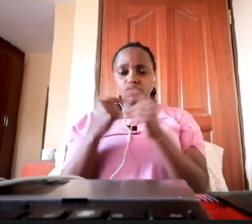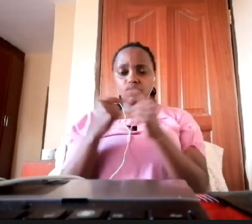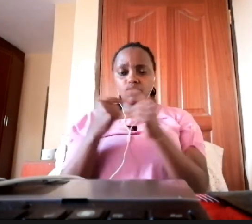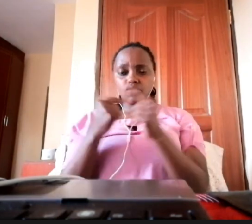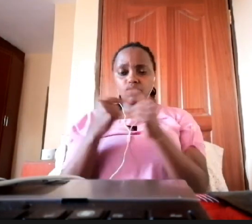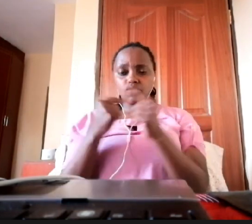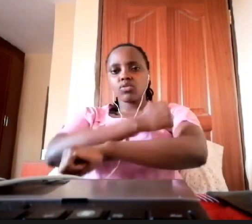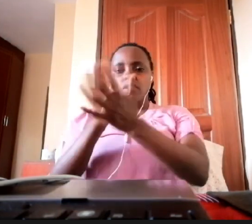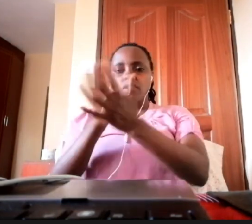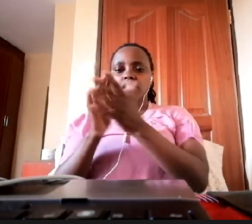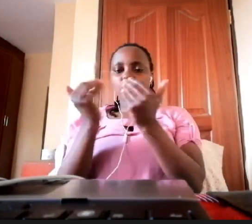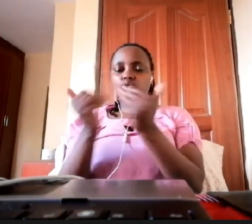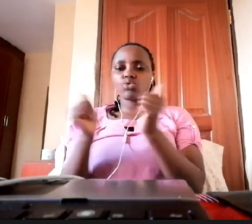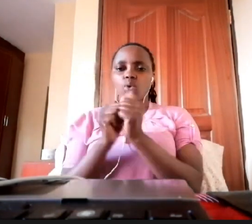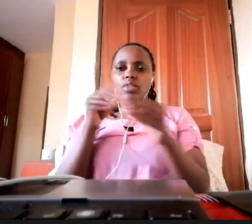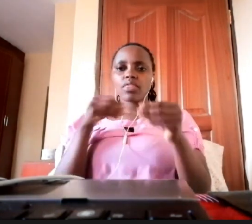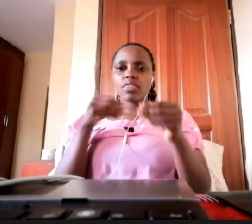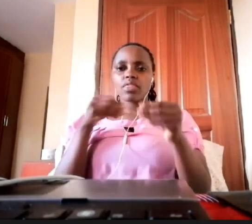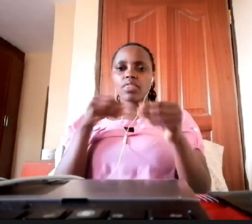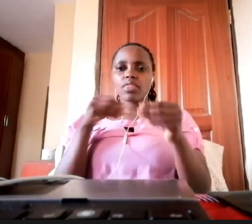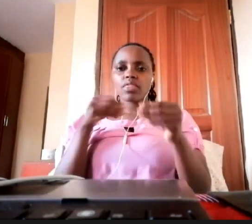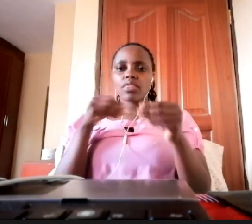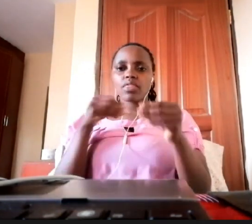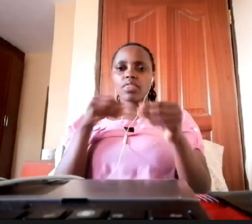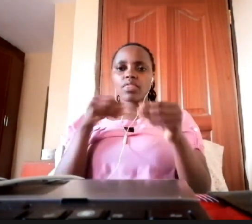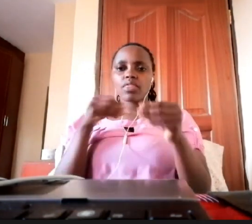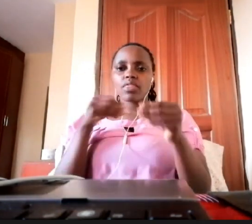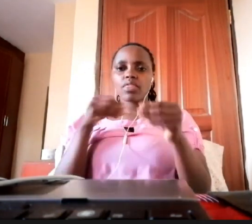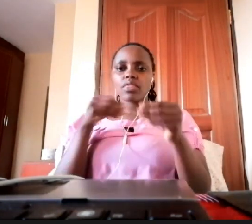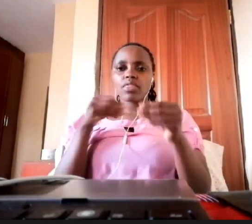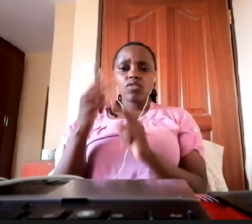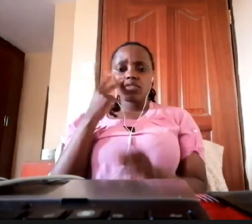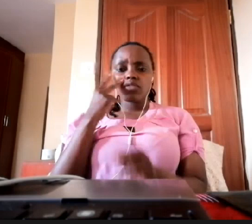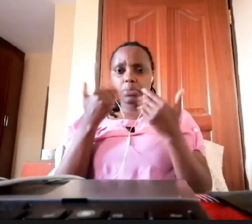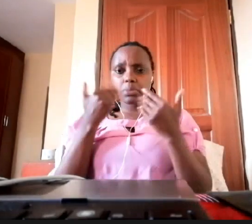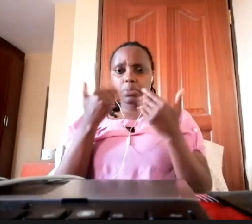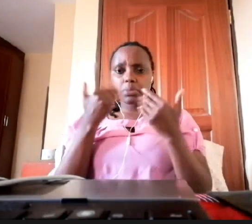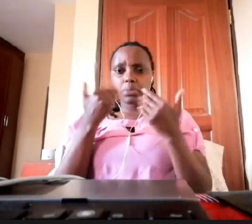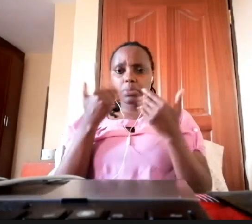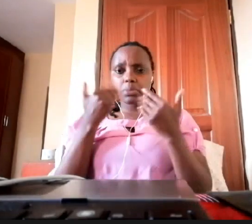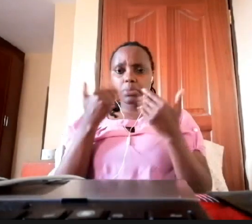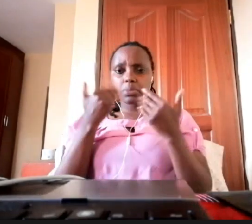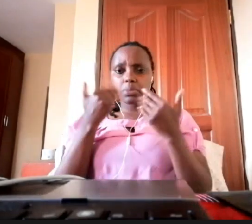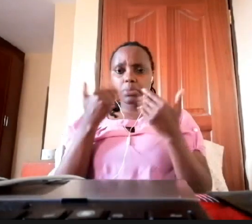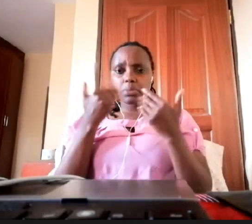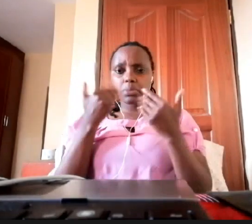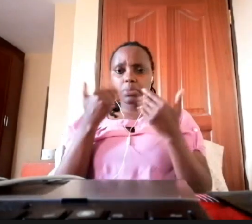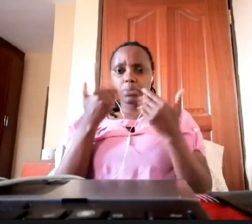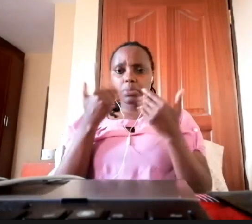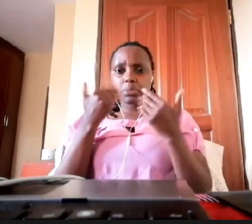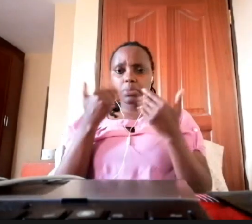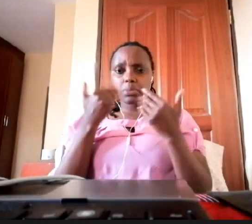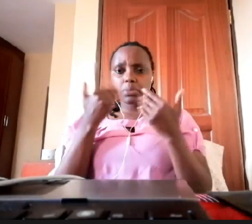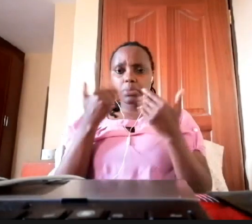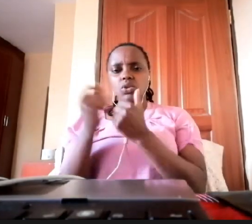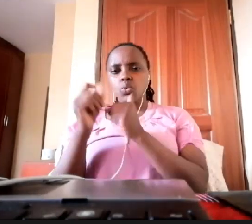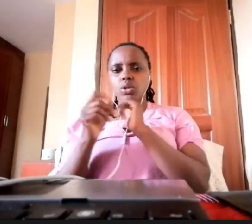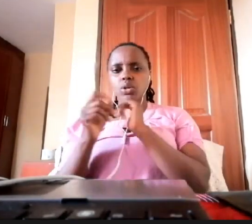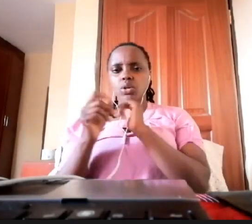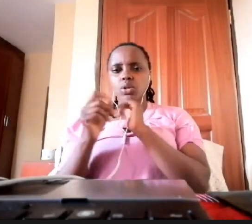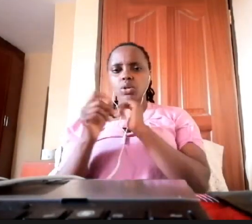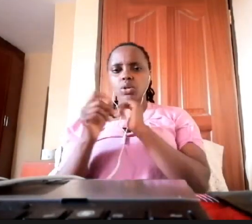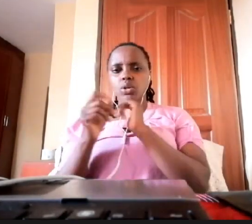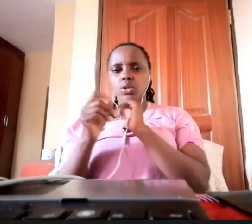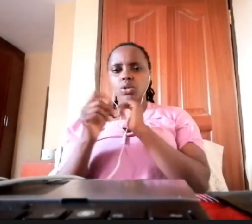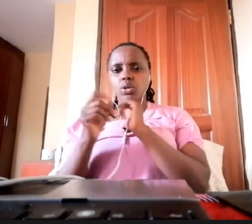with disabilities weren't actively involved, and we have noted this. Of course, an organization that represents persons